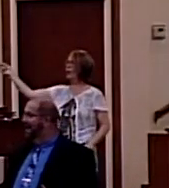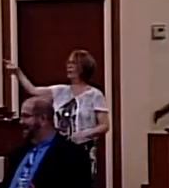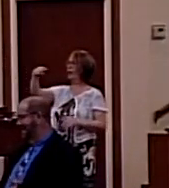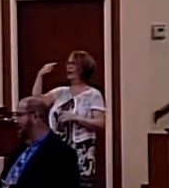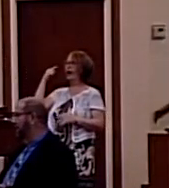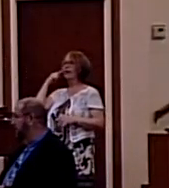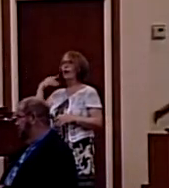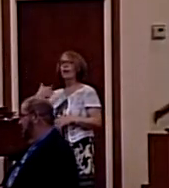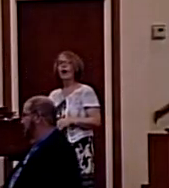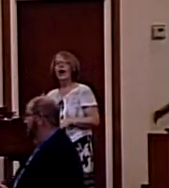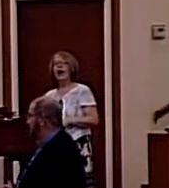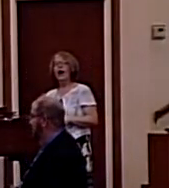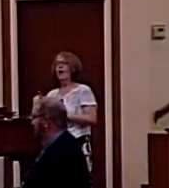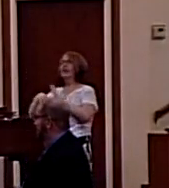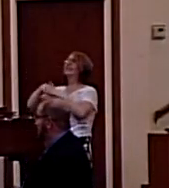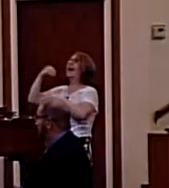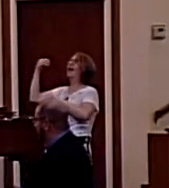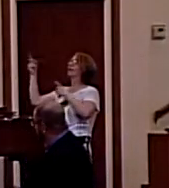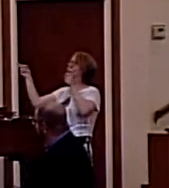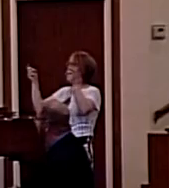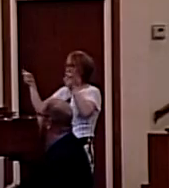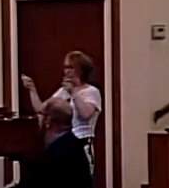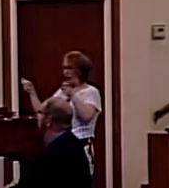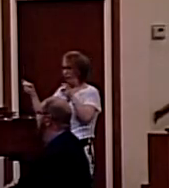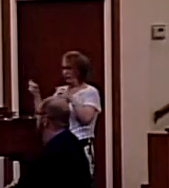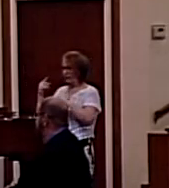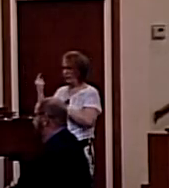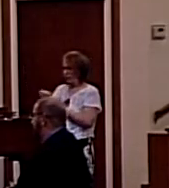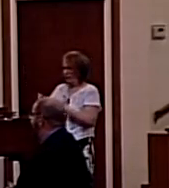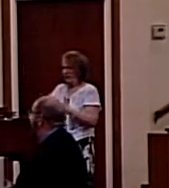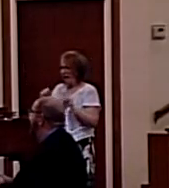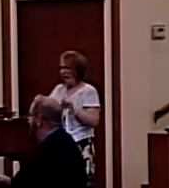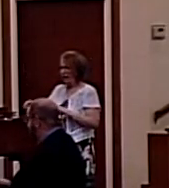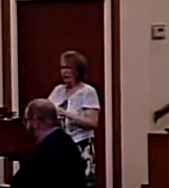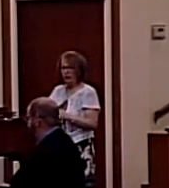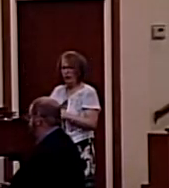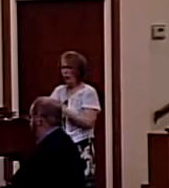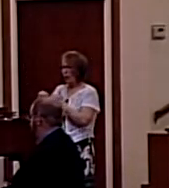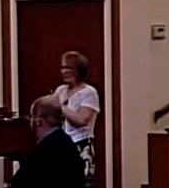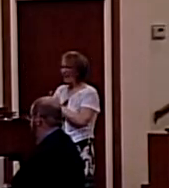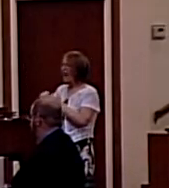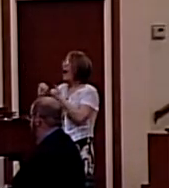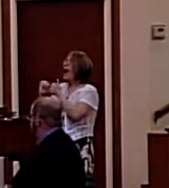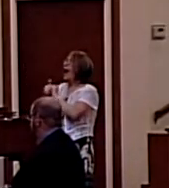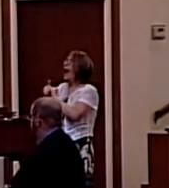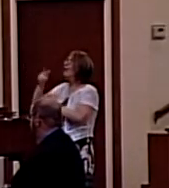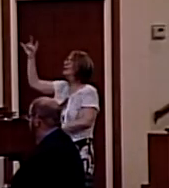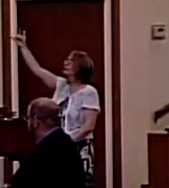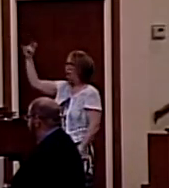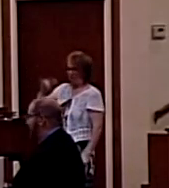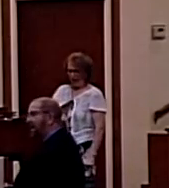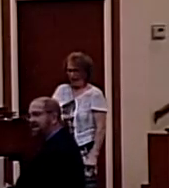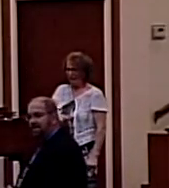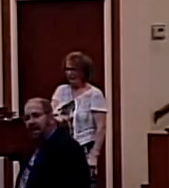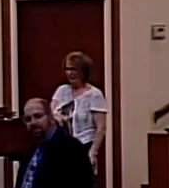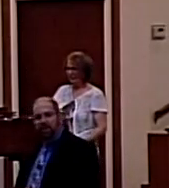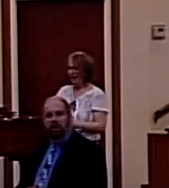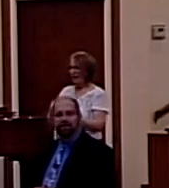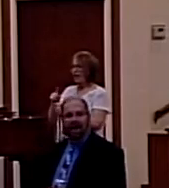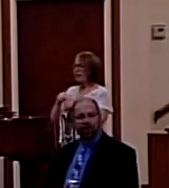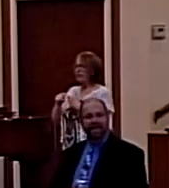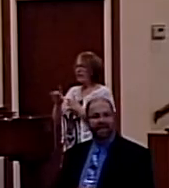oh man, it is out of control. The only thing I could do is just figuring out how to get to land that thing. Then I found out